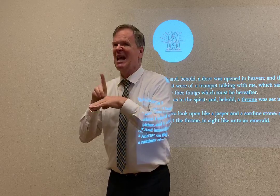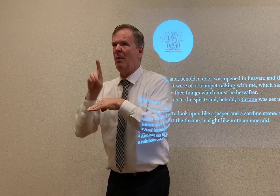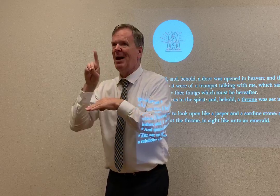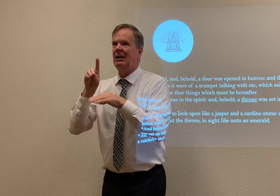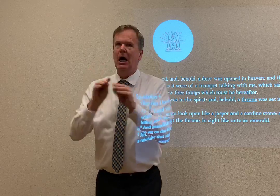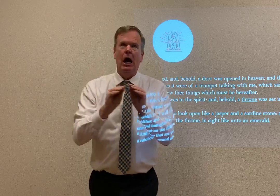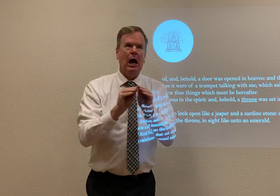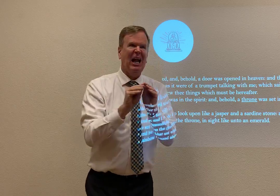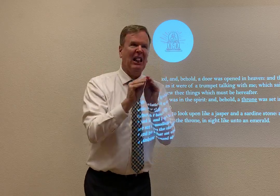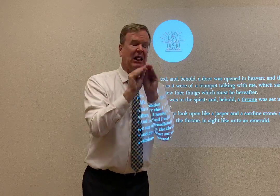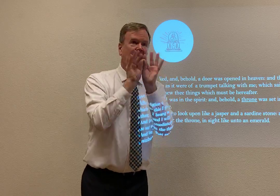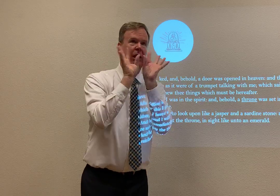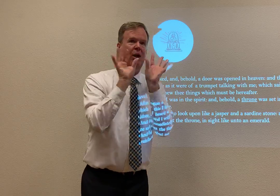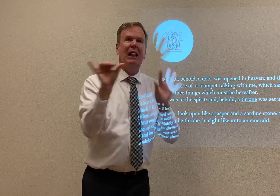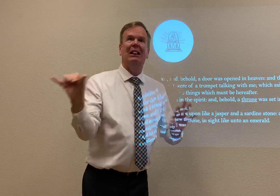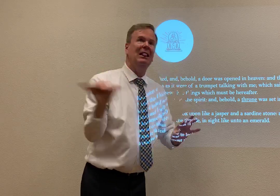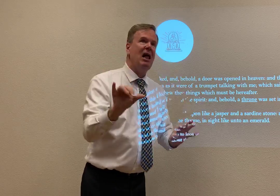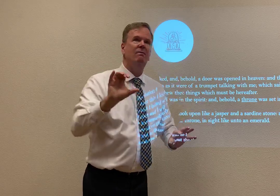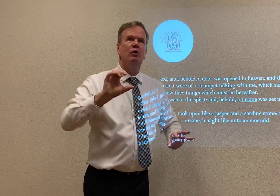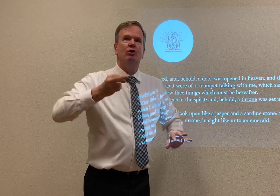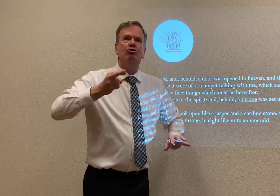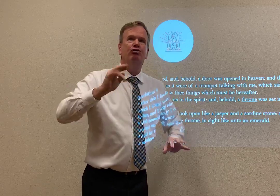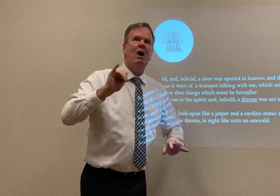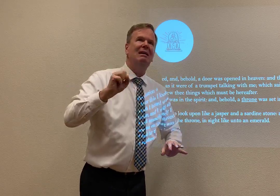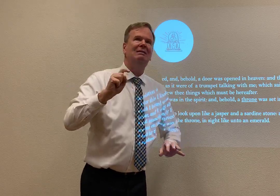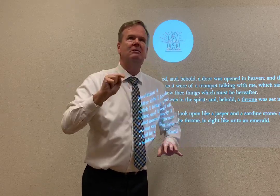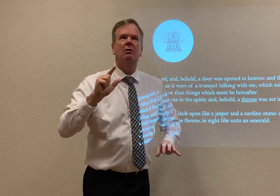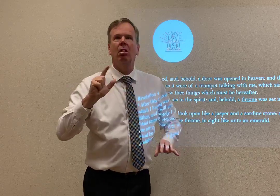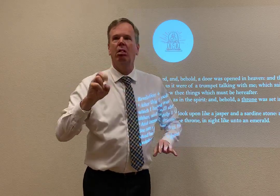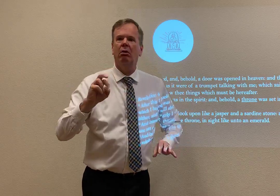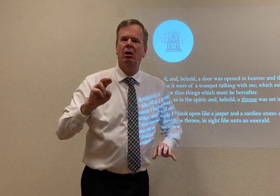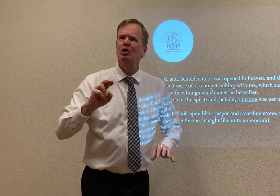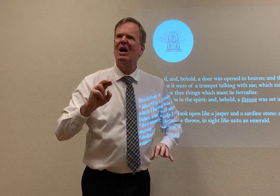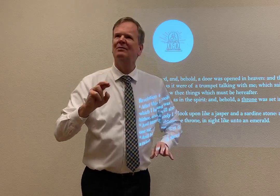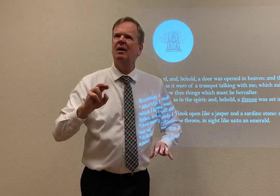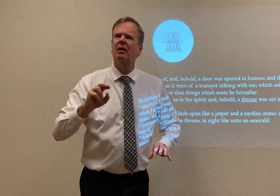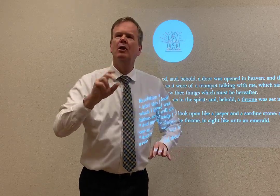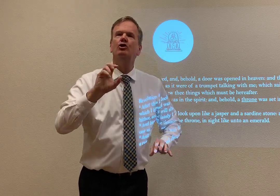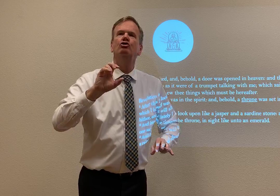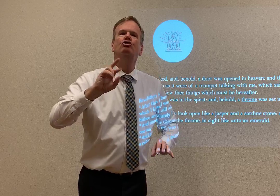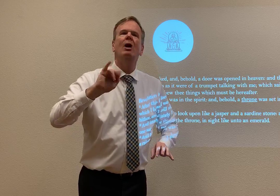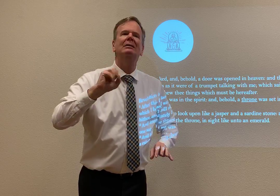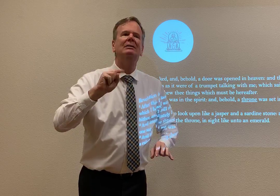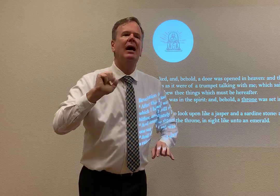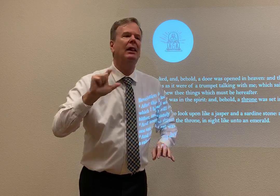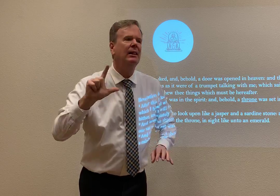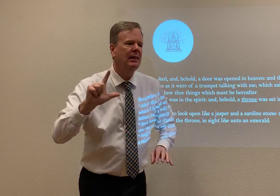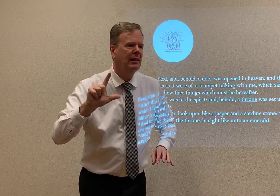Some say it's more like a diamond. Some say it's clear, like a crystal.